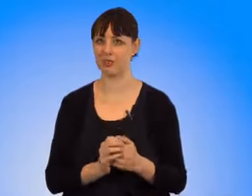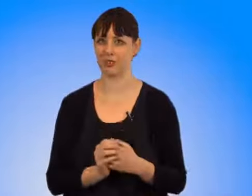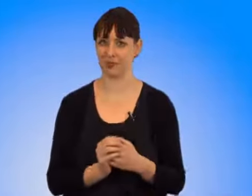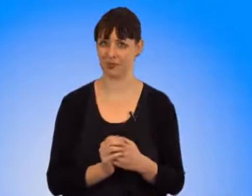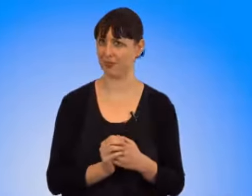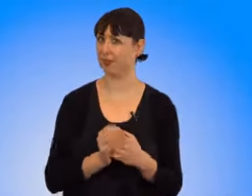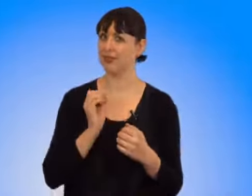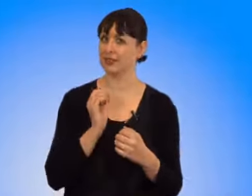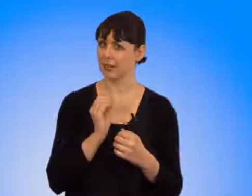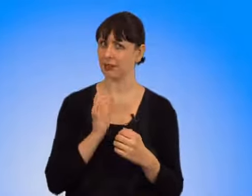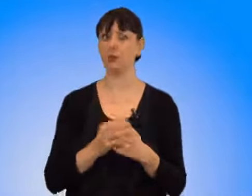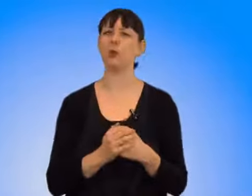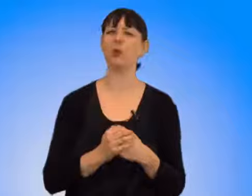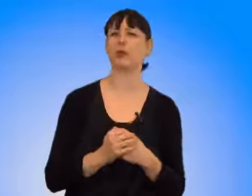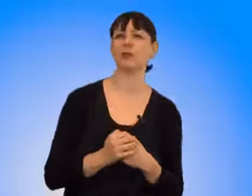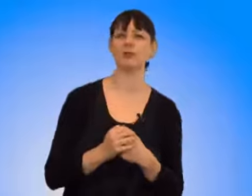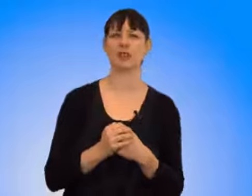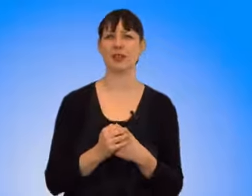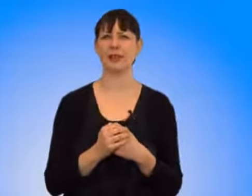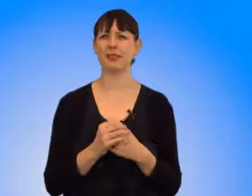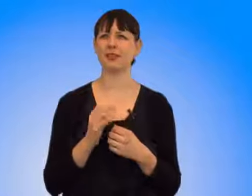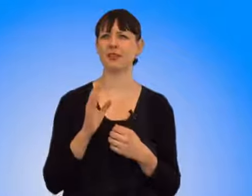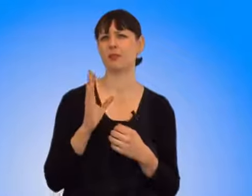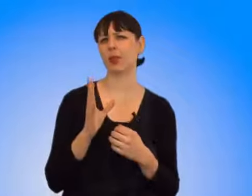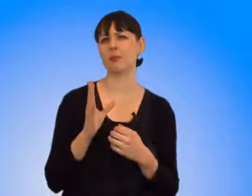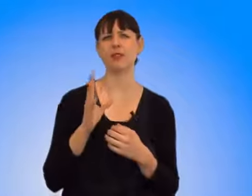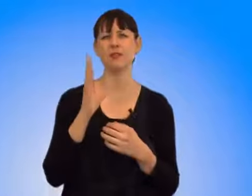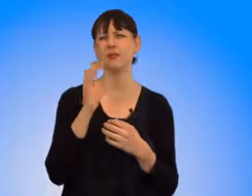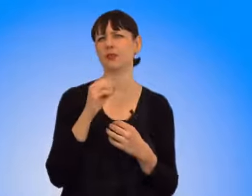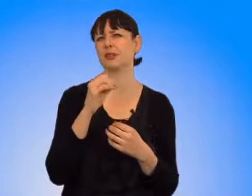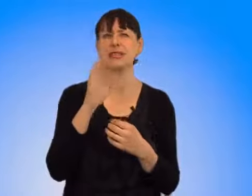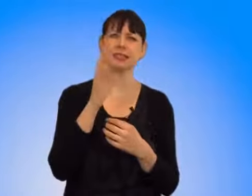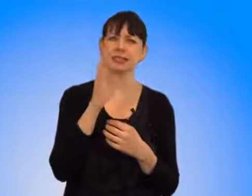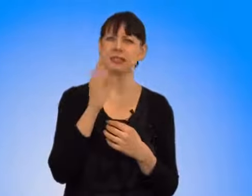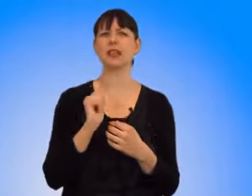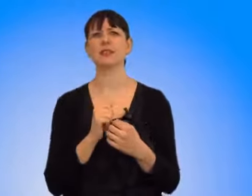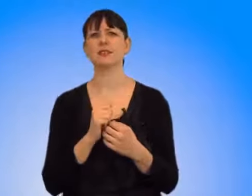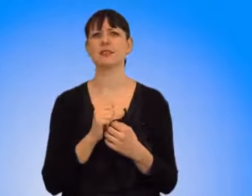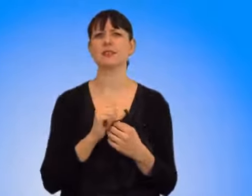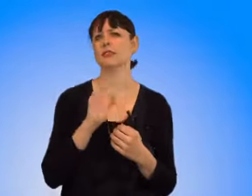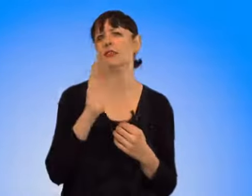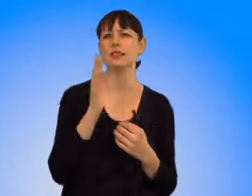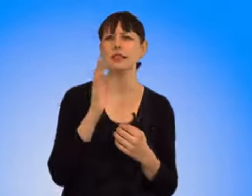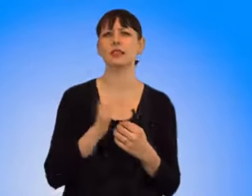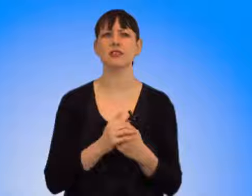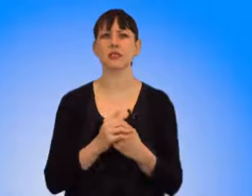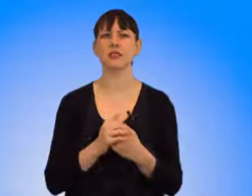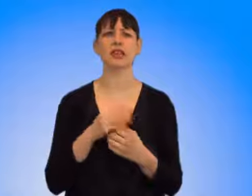English. Today we are going to talk about the vocabulary for little accidents and little injuries that